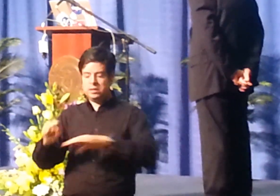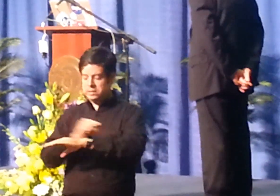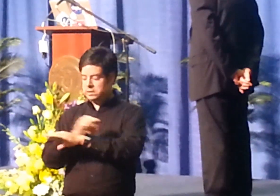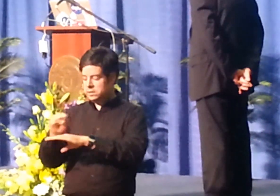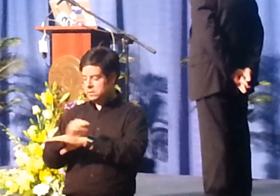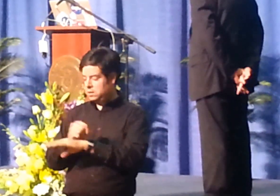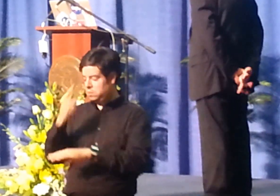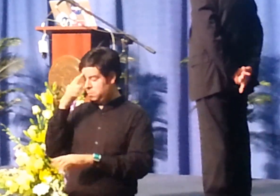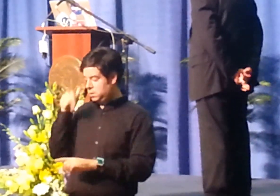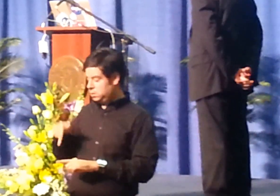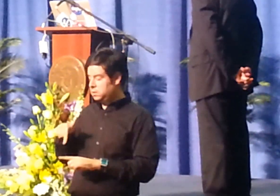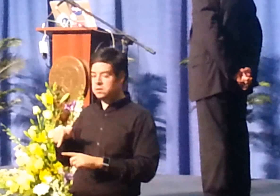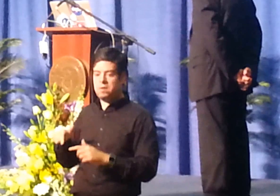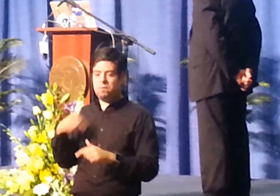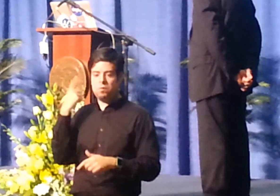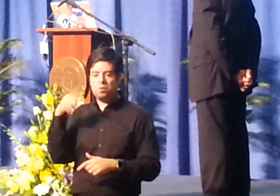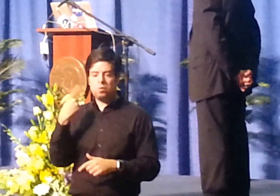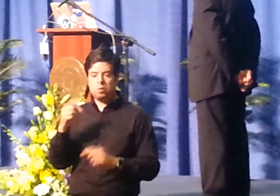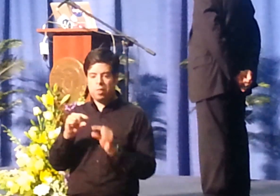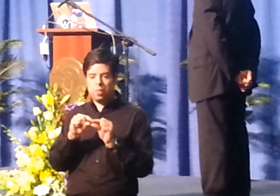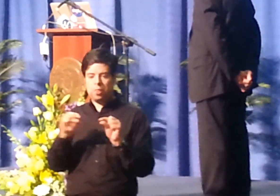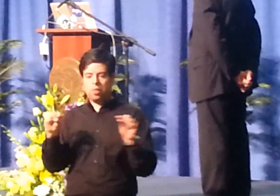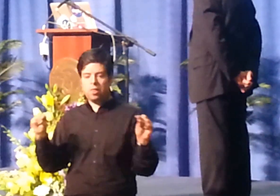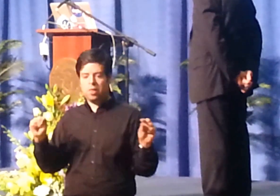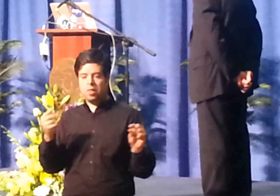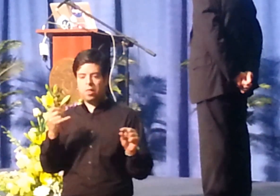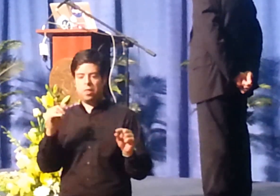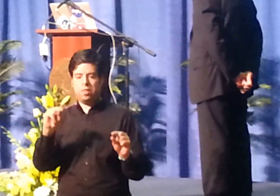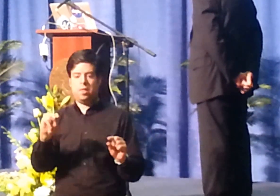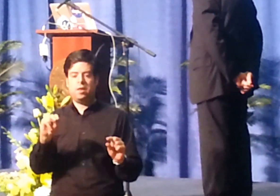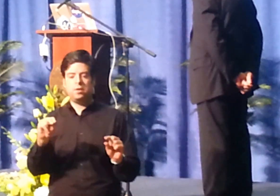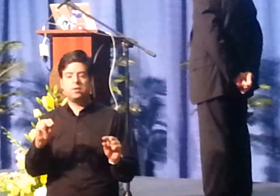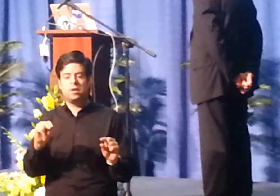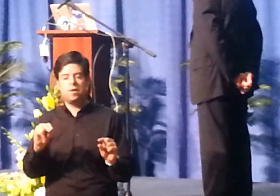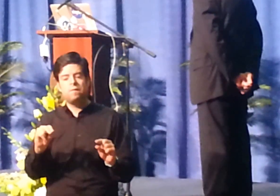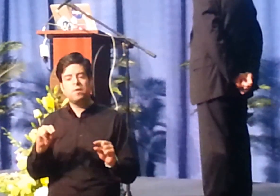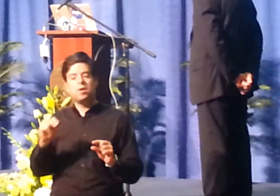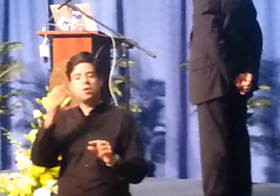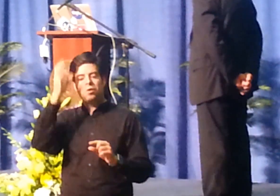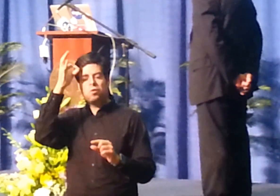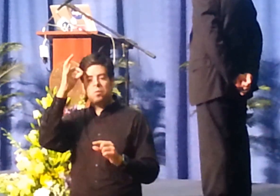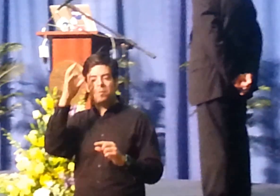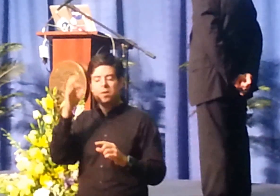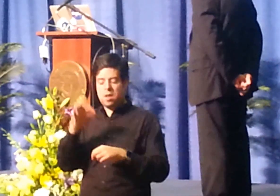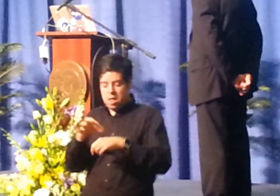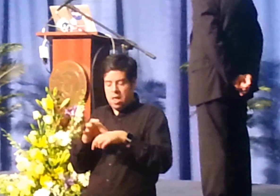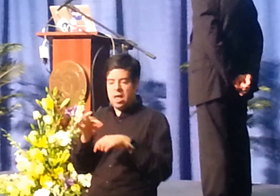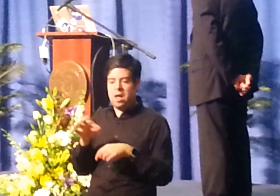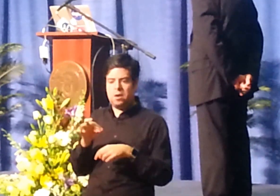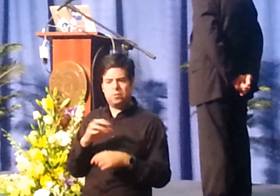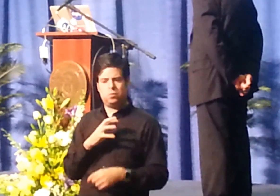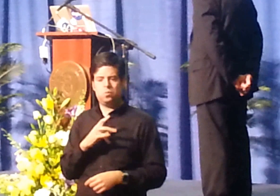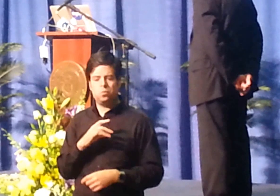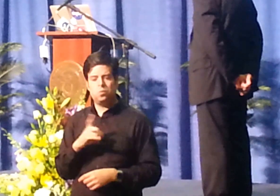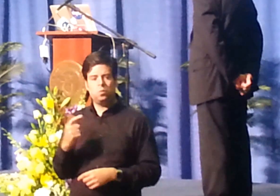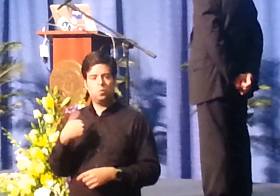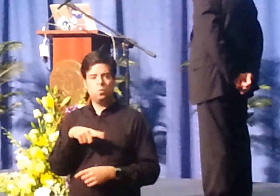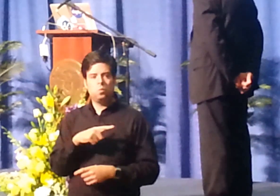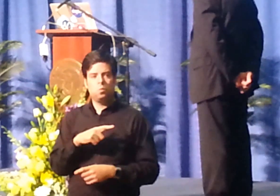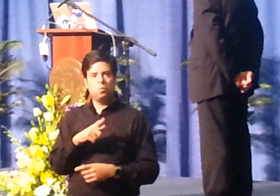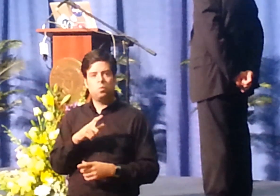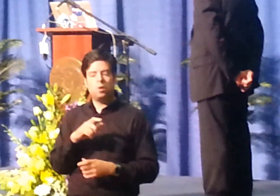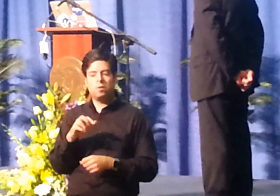crazy super thin mylar. It's a 50th of the thickness of human hair. It's cool. And so we're flying that